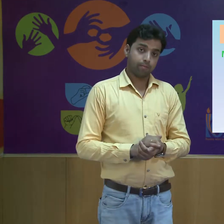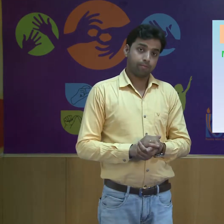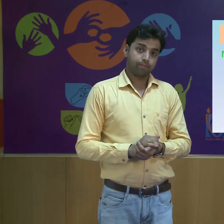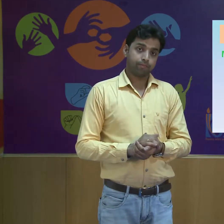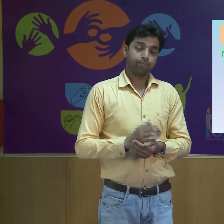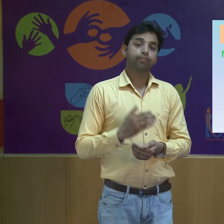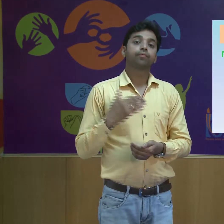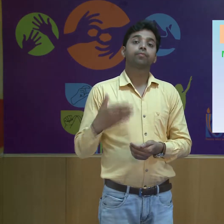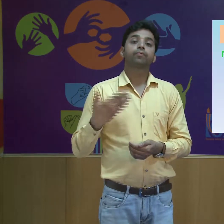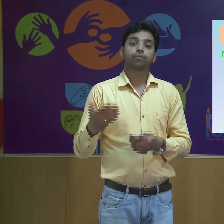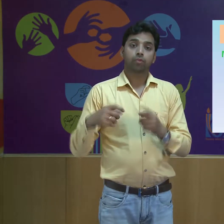Kol,